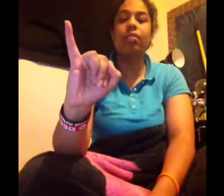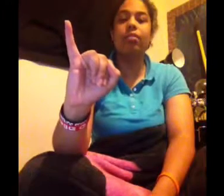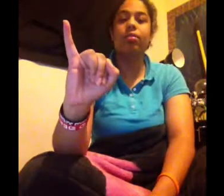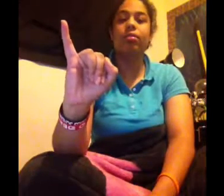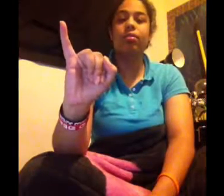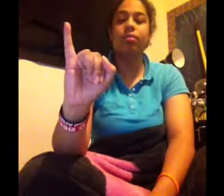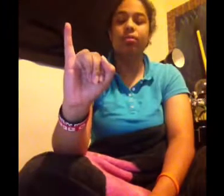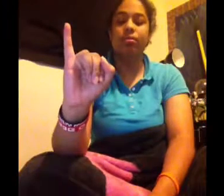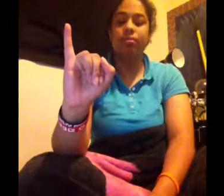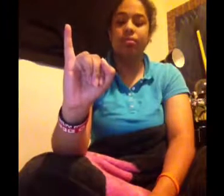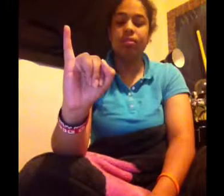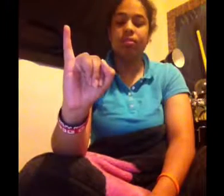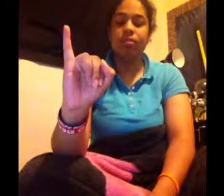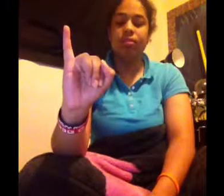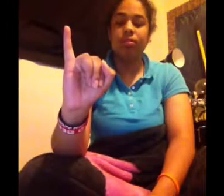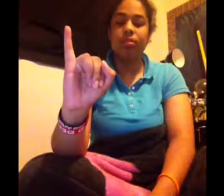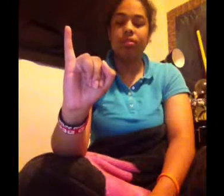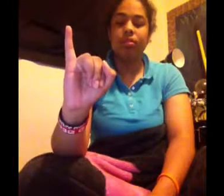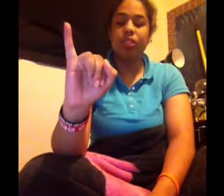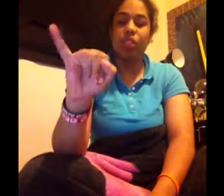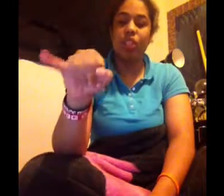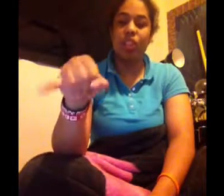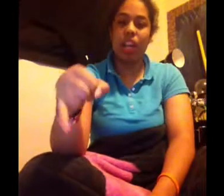J,